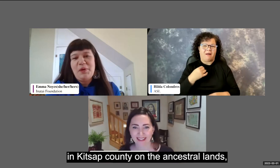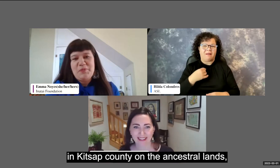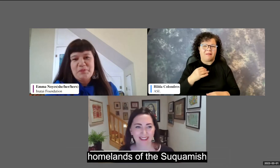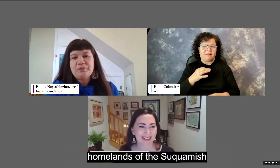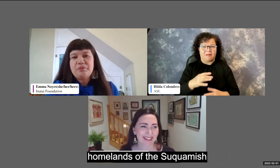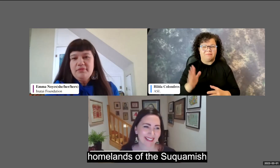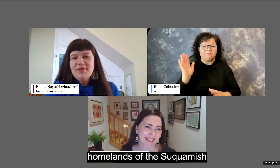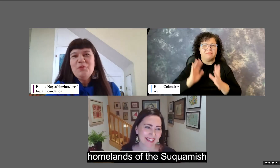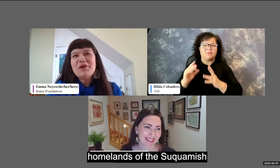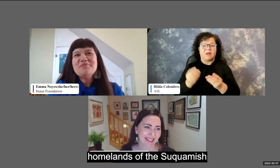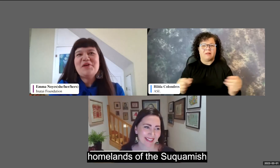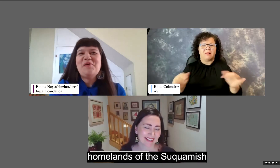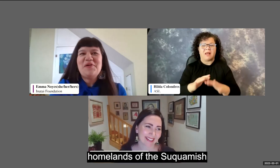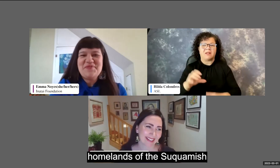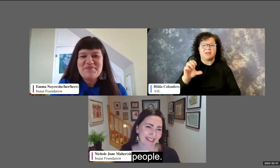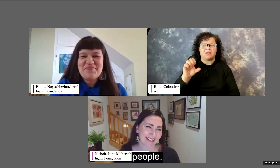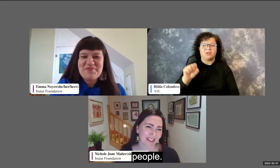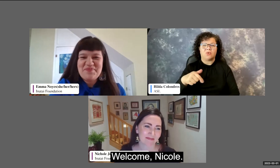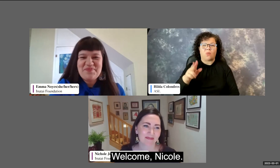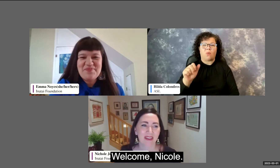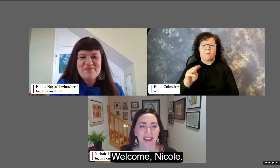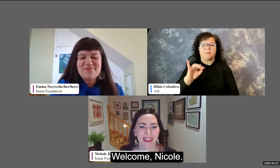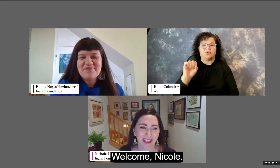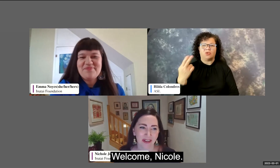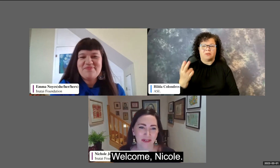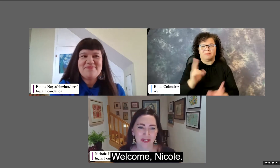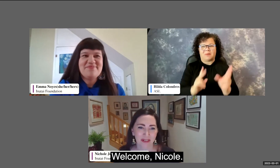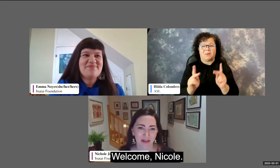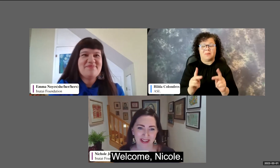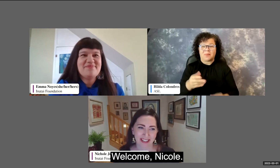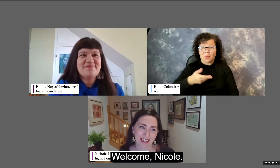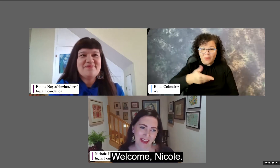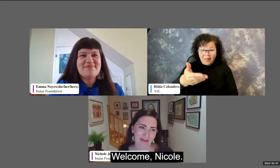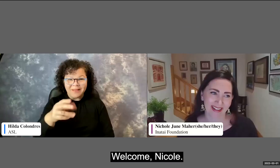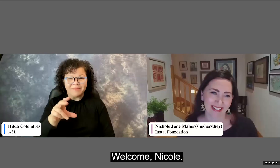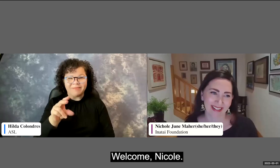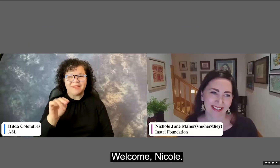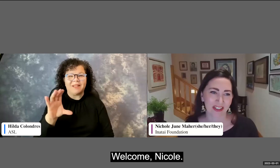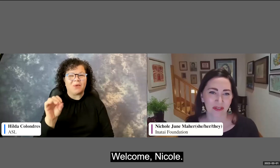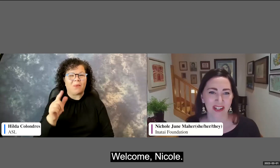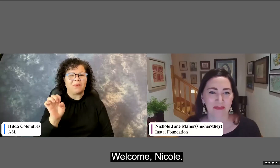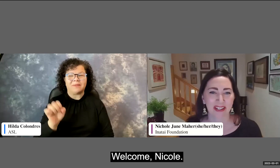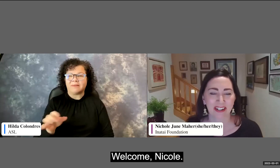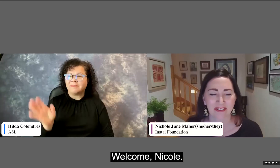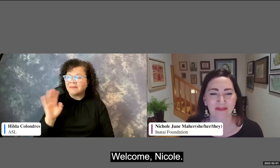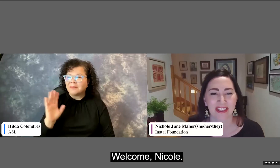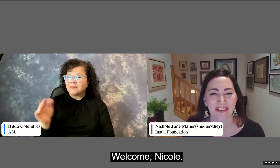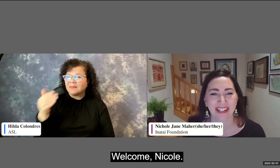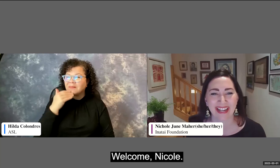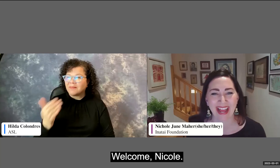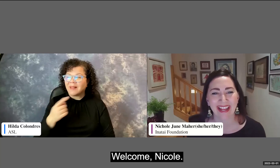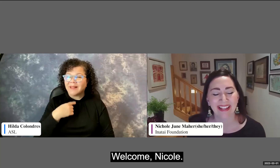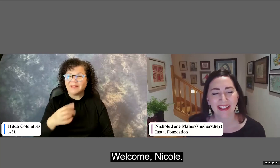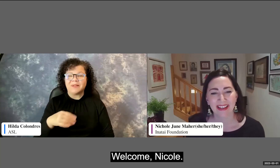Suquamish people. Welcome, Nicole. Thank you so much, Emma. It's a joy to be here with